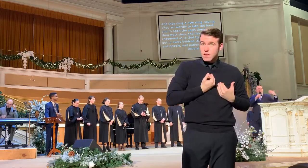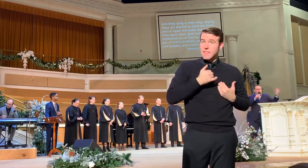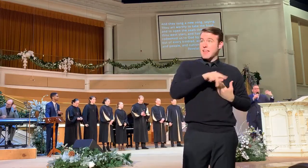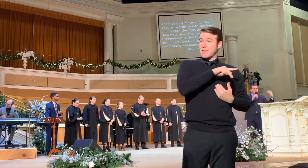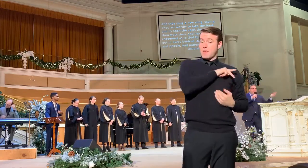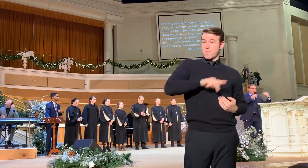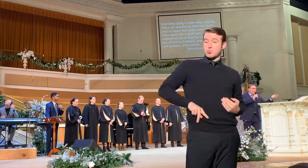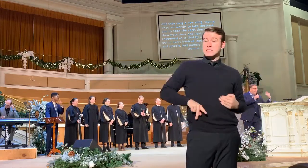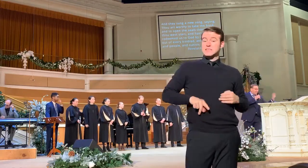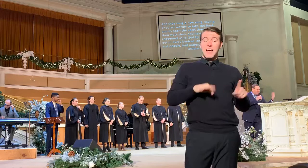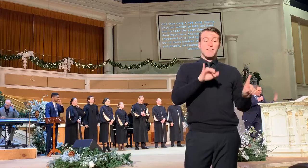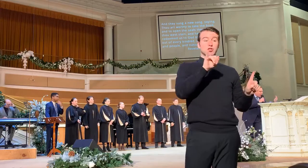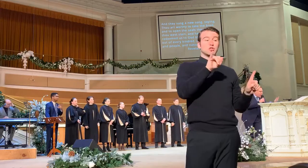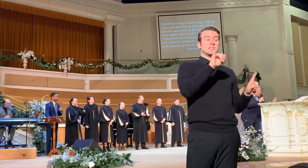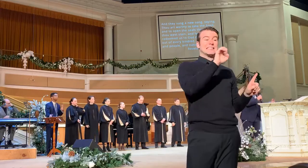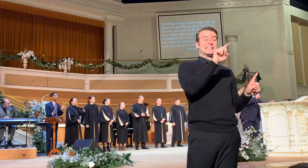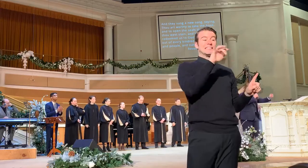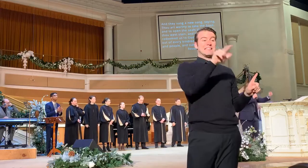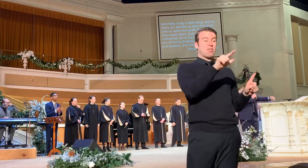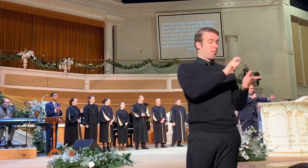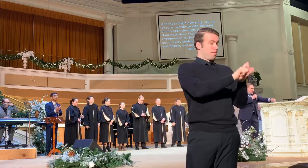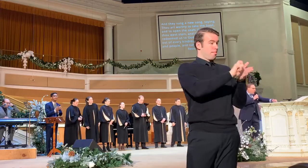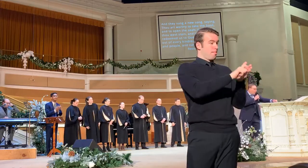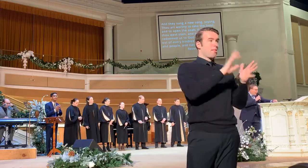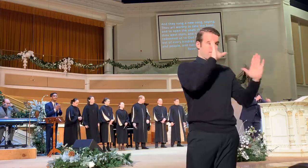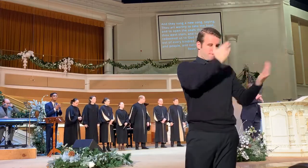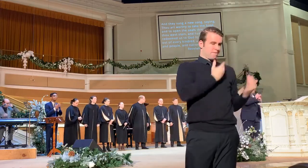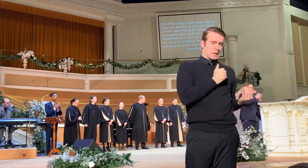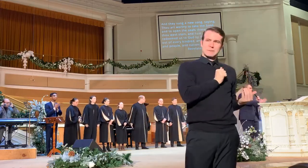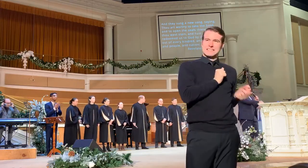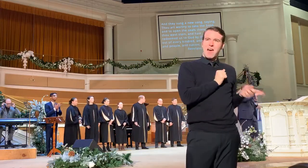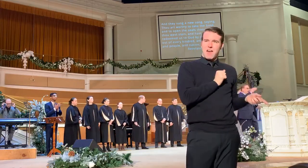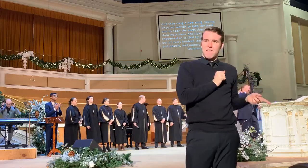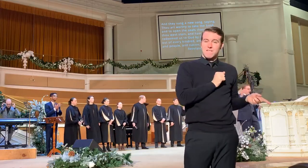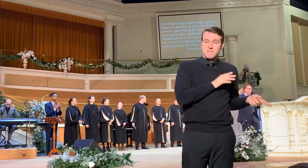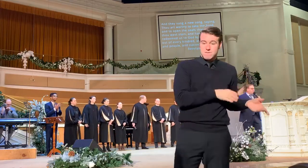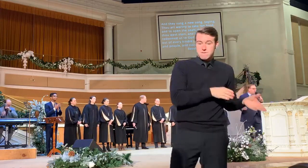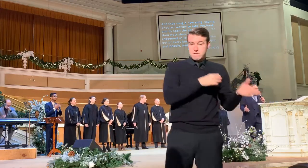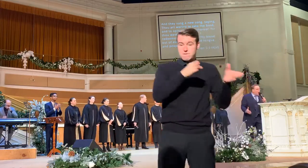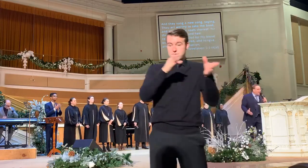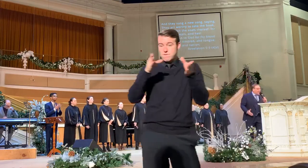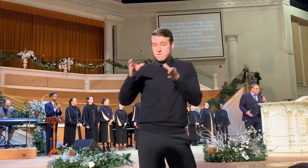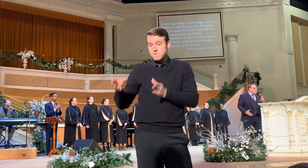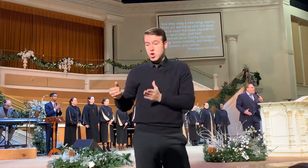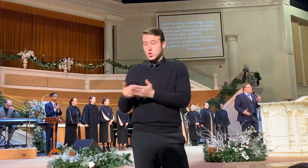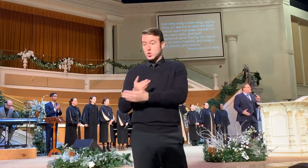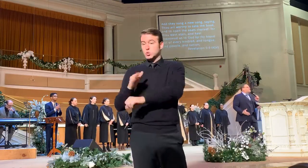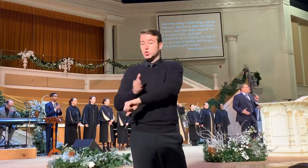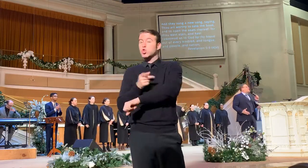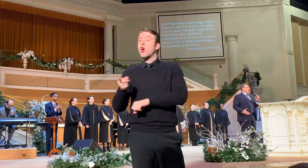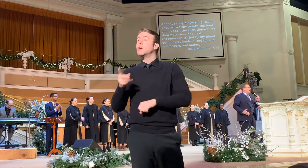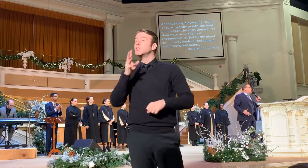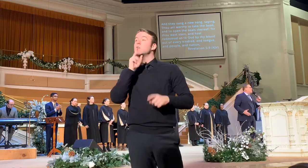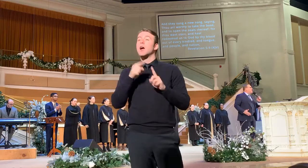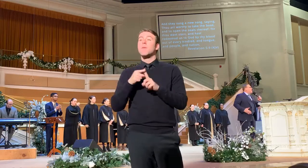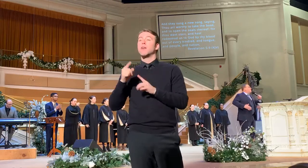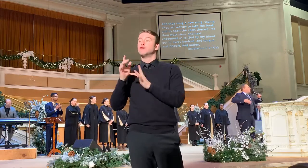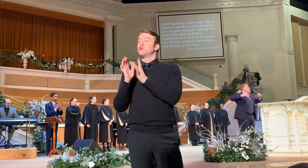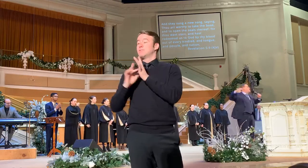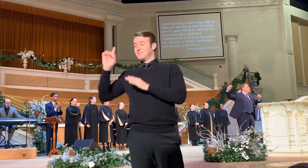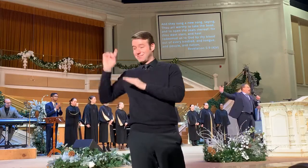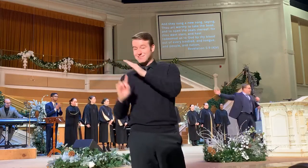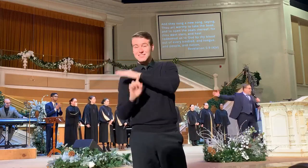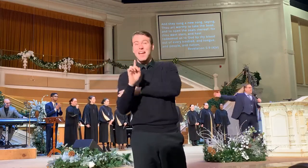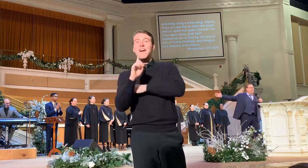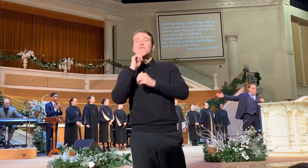princess of the lioness of Ezekiel. But this story, the verse of the new song, is that this one came